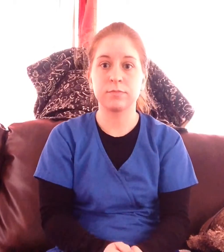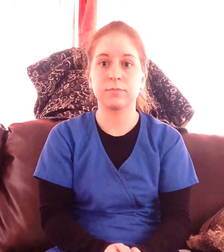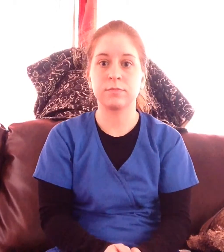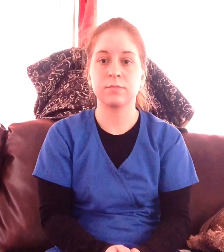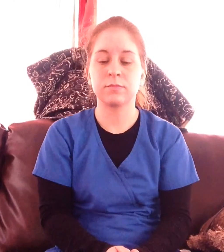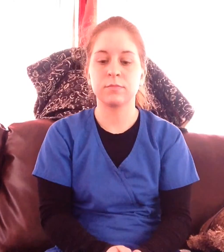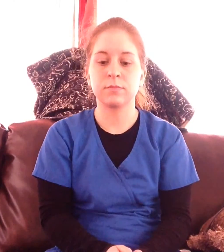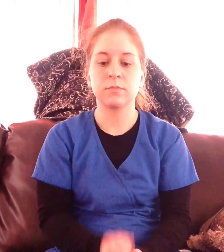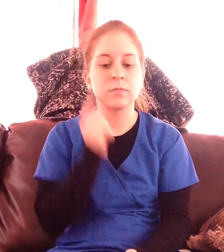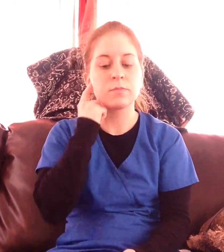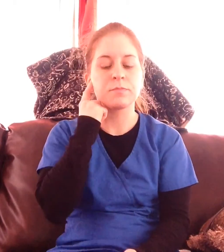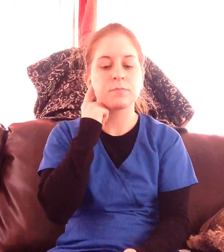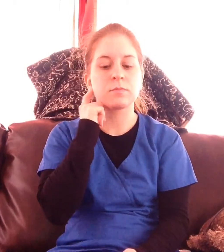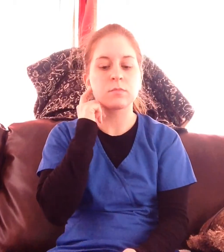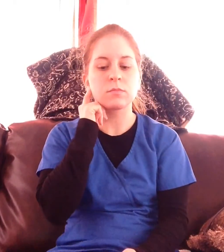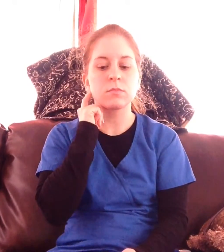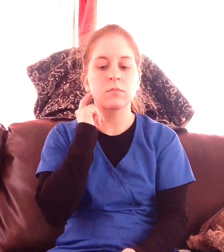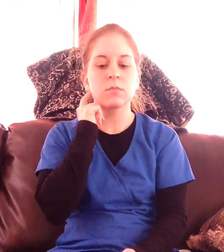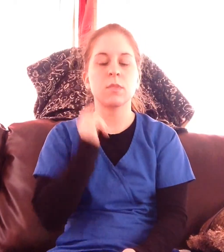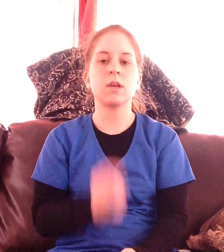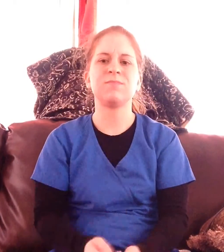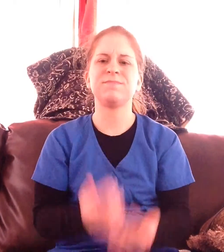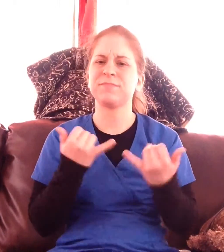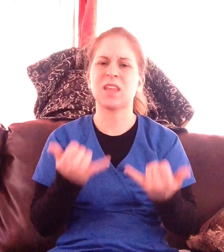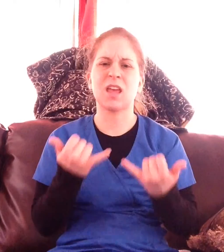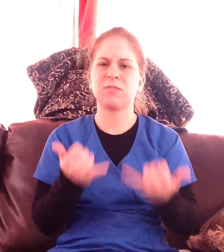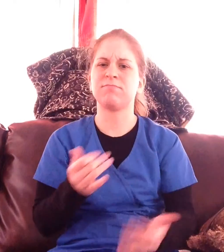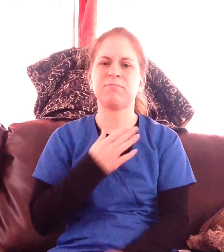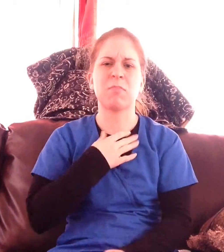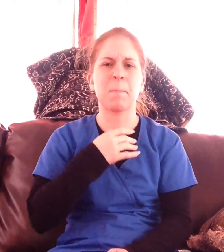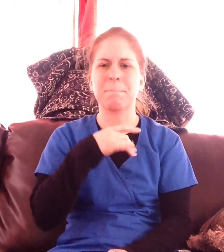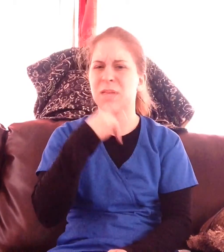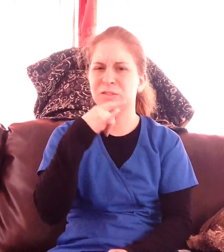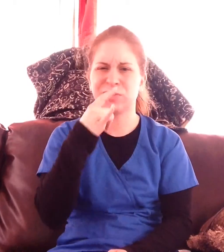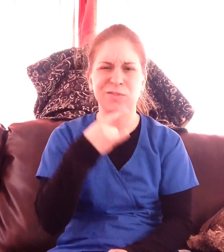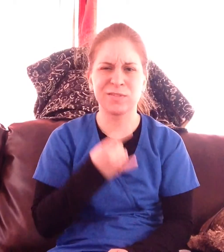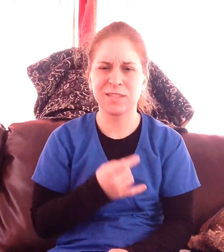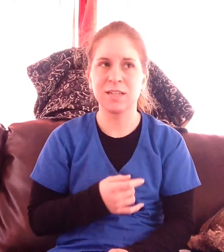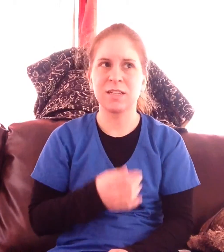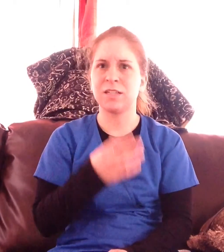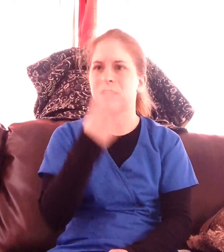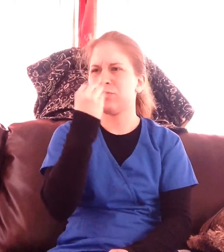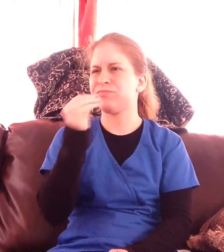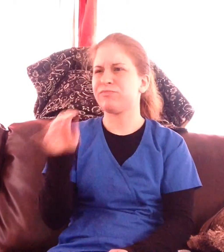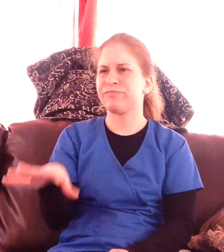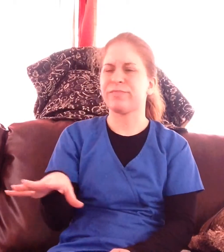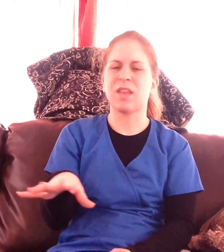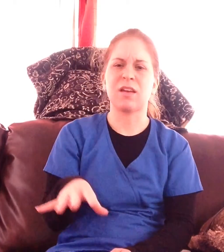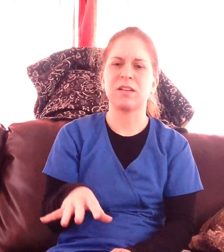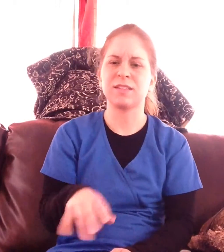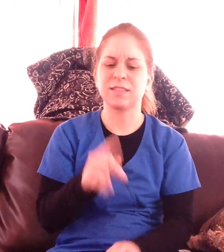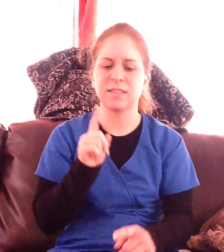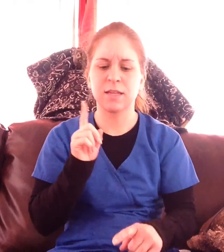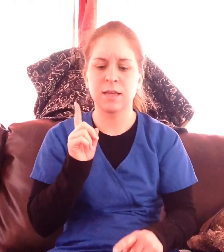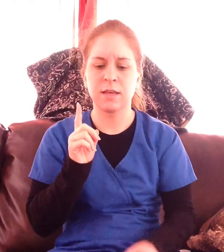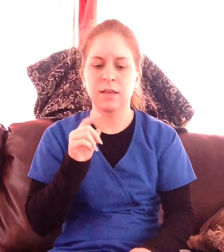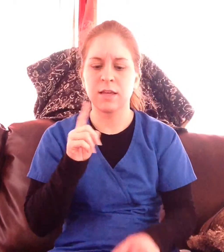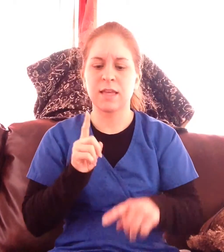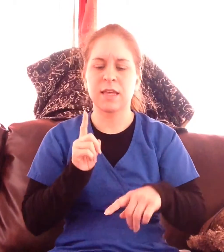Now today, my children just don't appreciate many of my antiques, but I hope that one day they will,